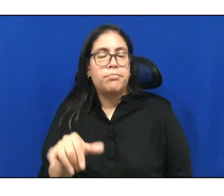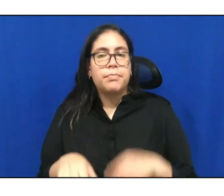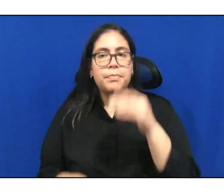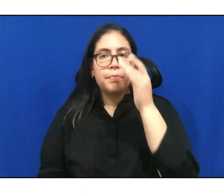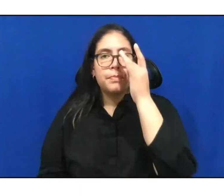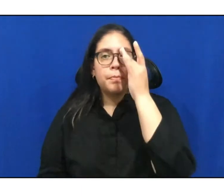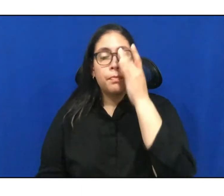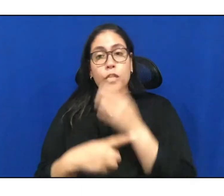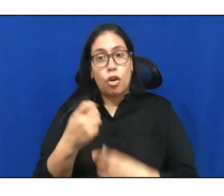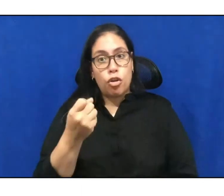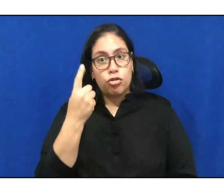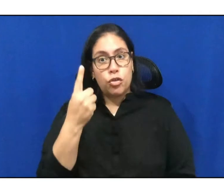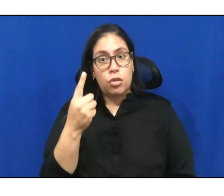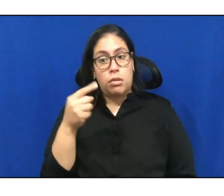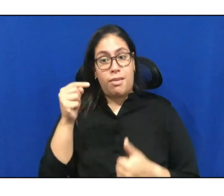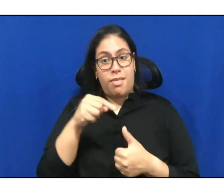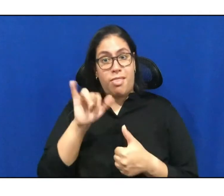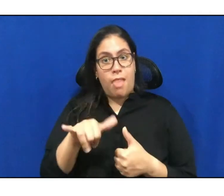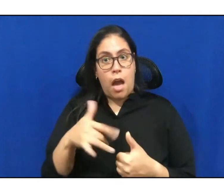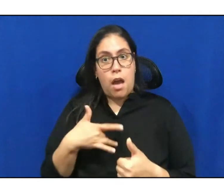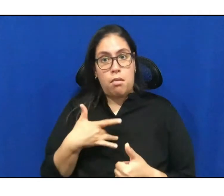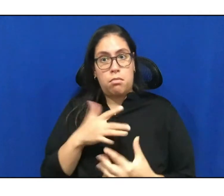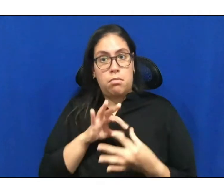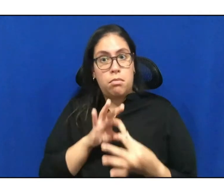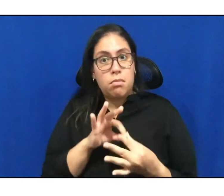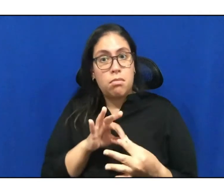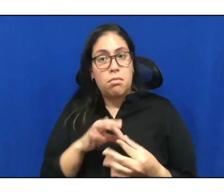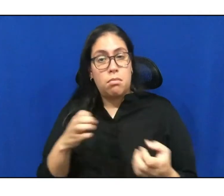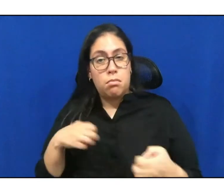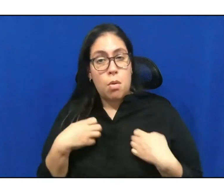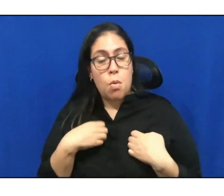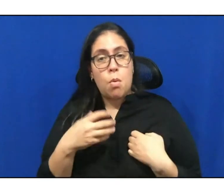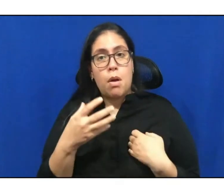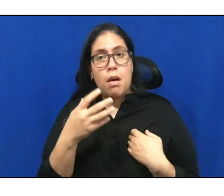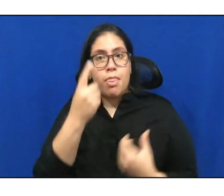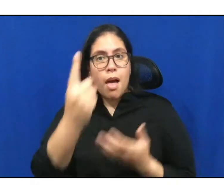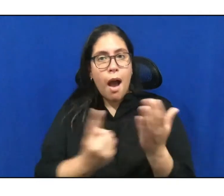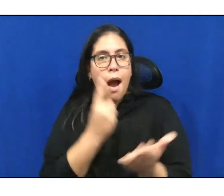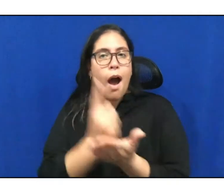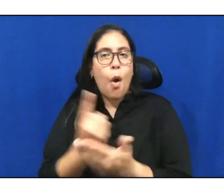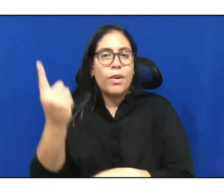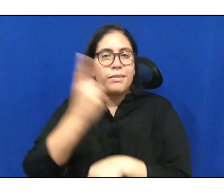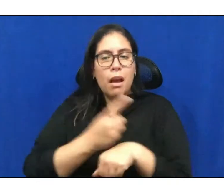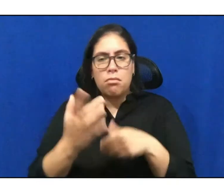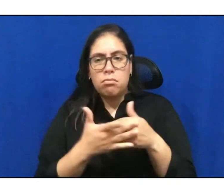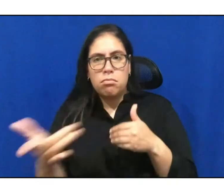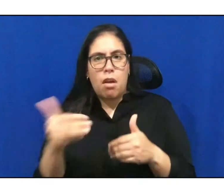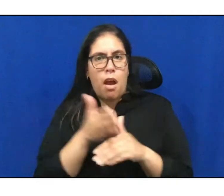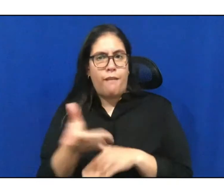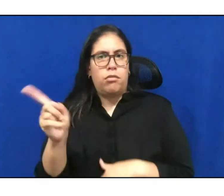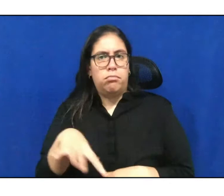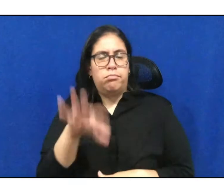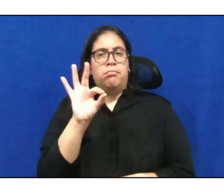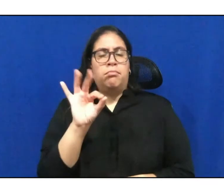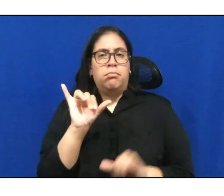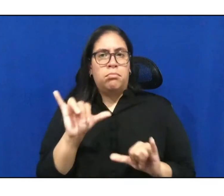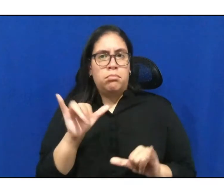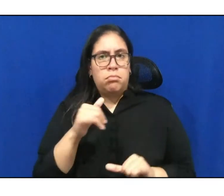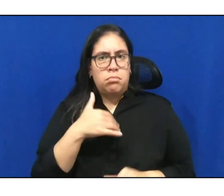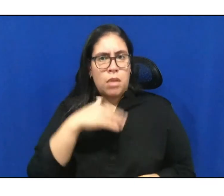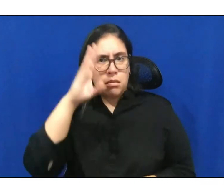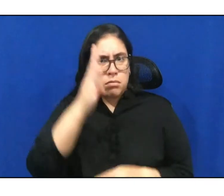not only in the hours and the days after she learned that her son was kidnapped,